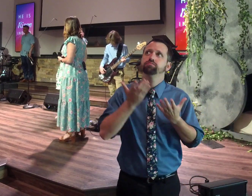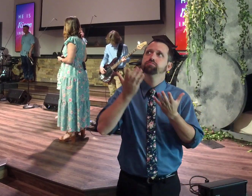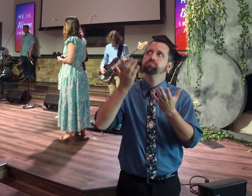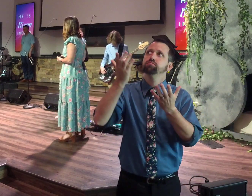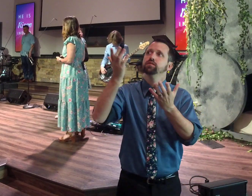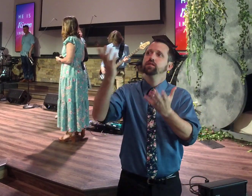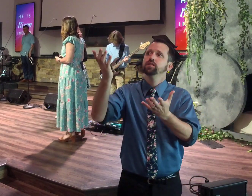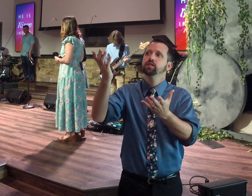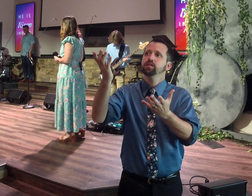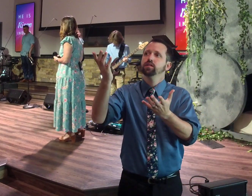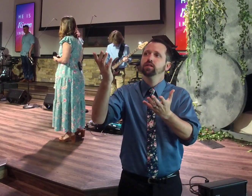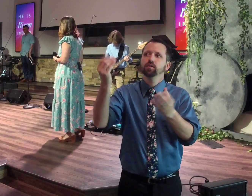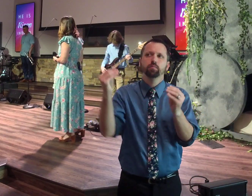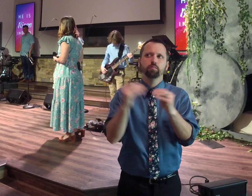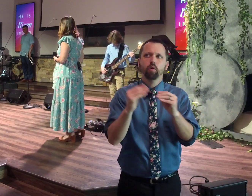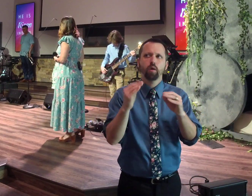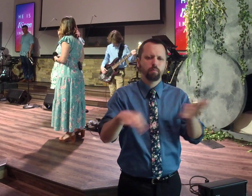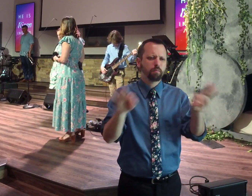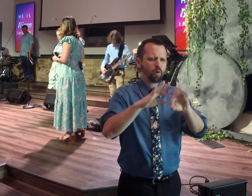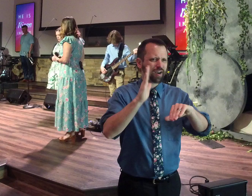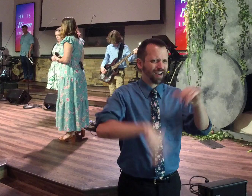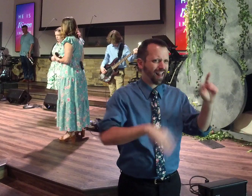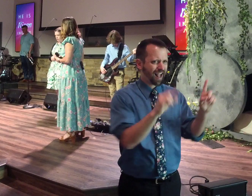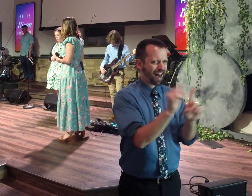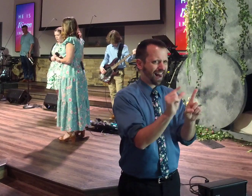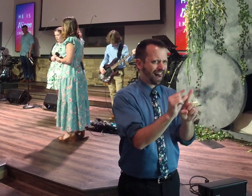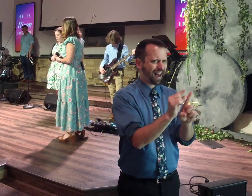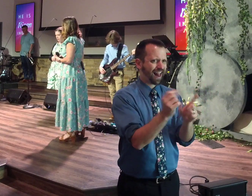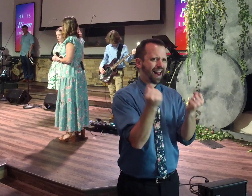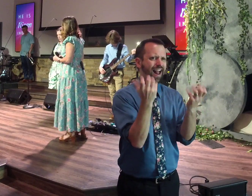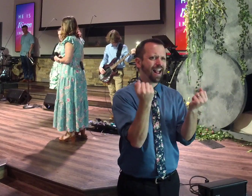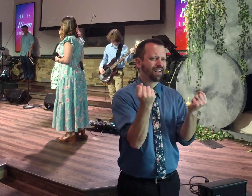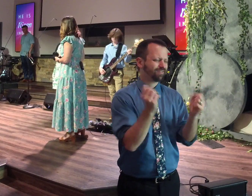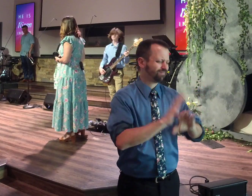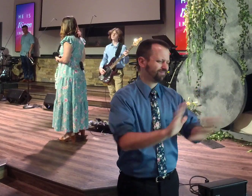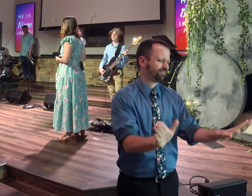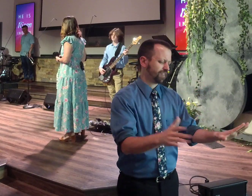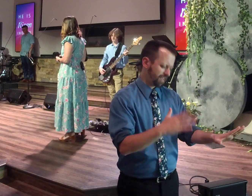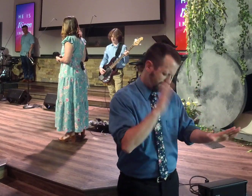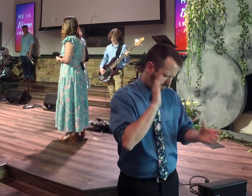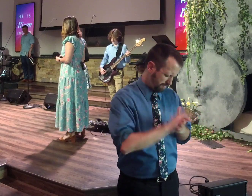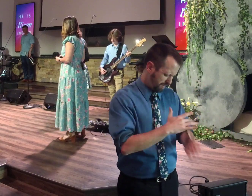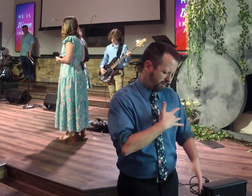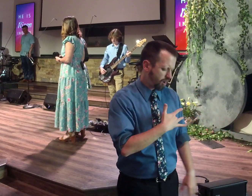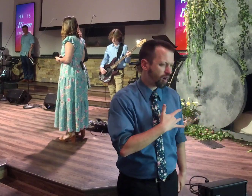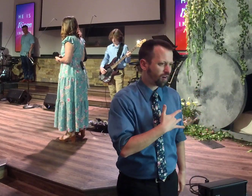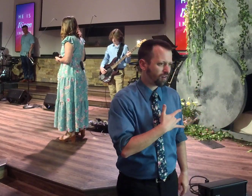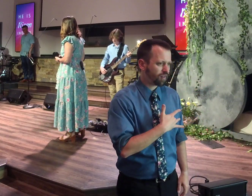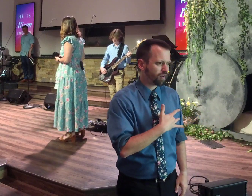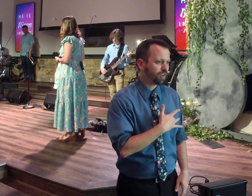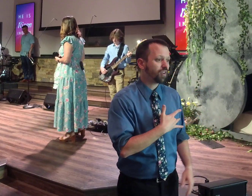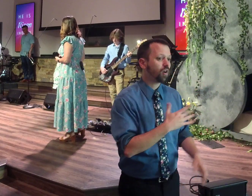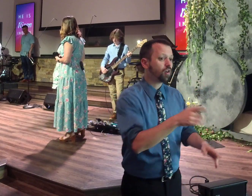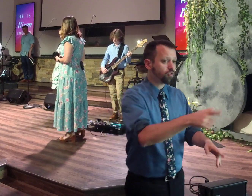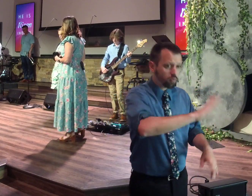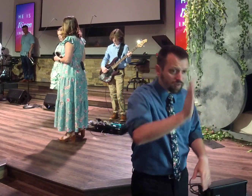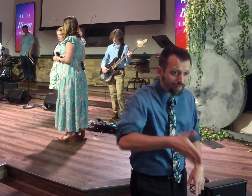More important than the words that you say is the belief in your heart. Would you pray these